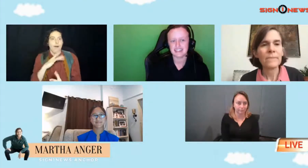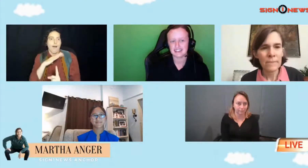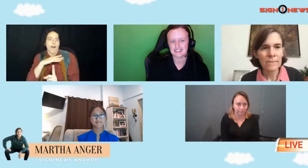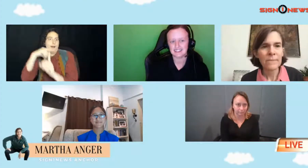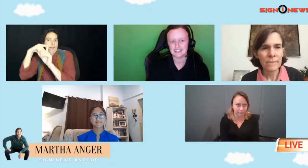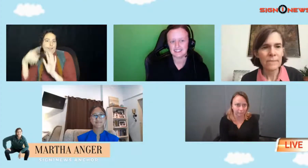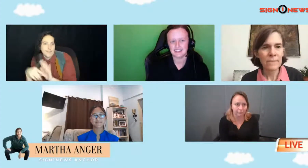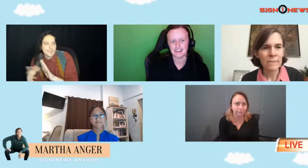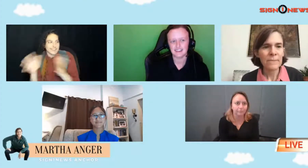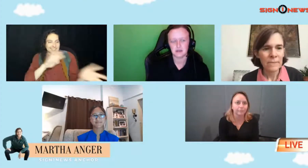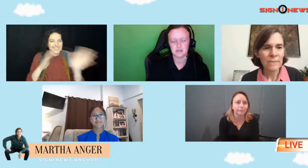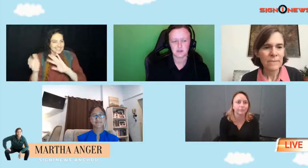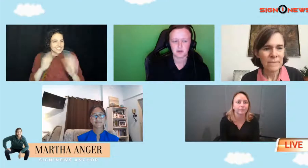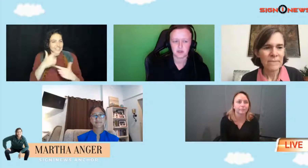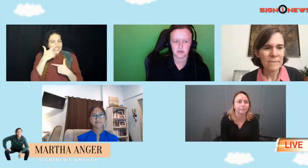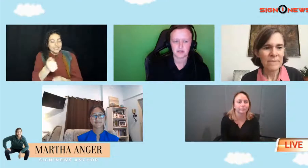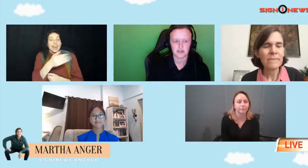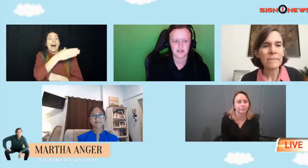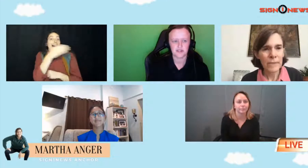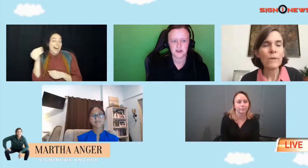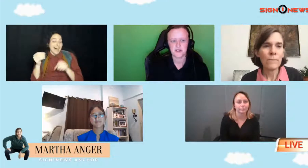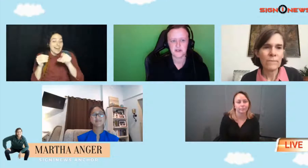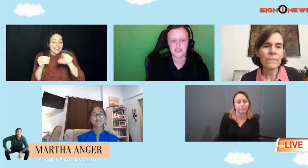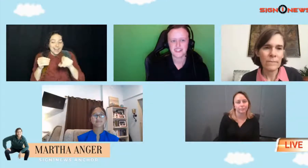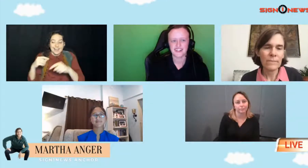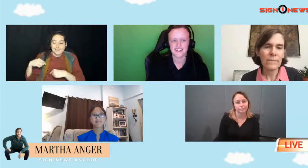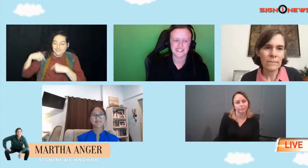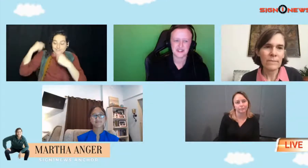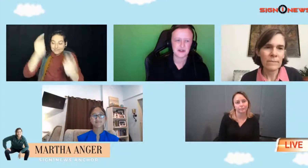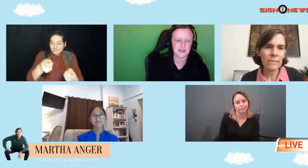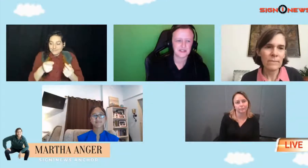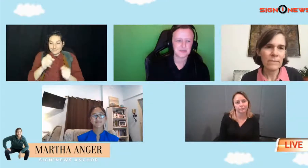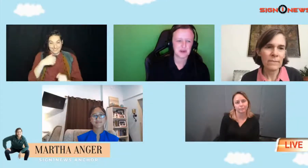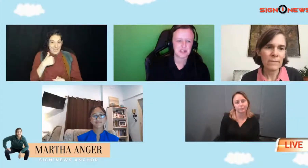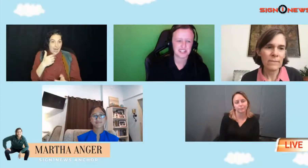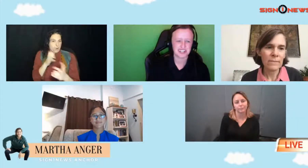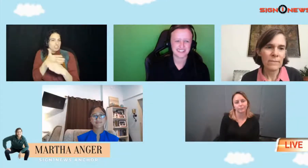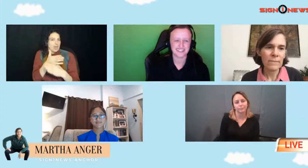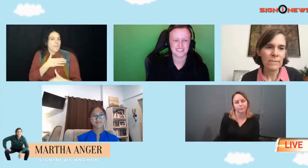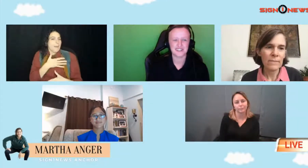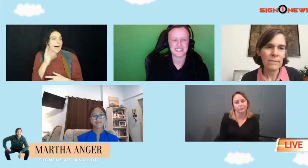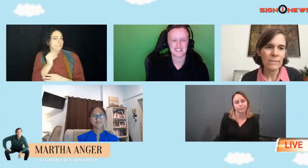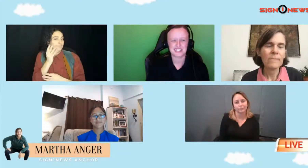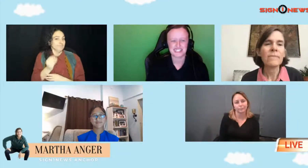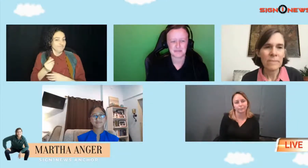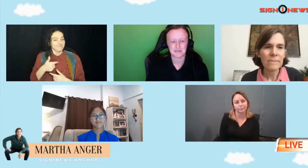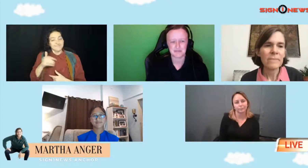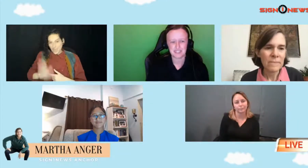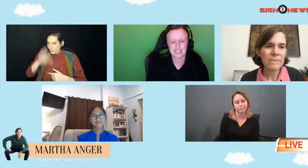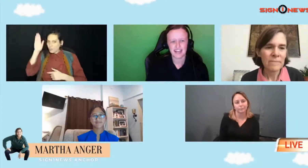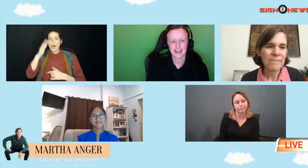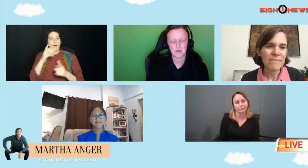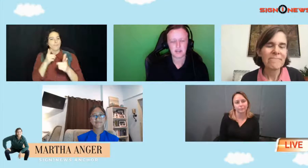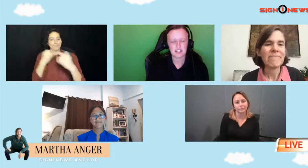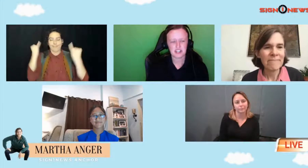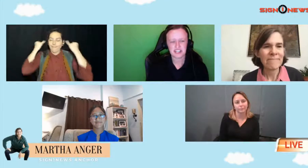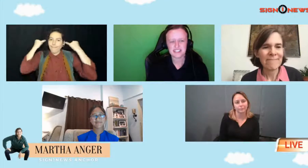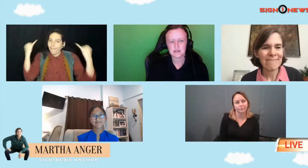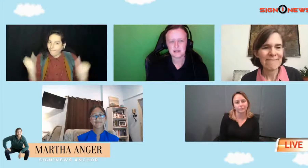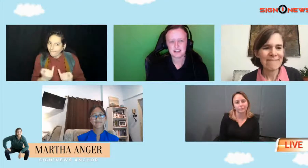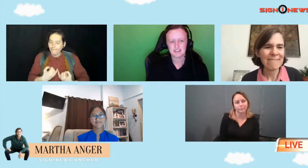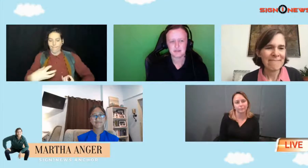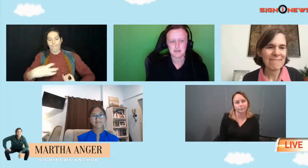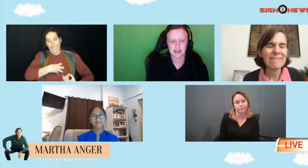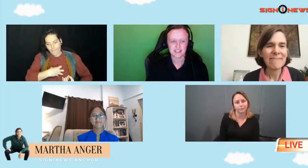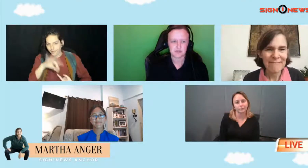stay connected and not be so alone. So there is always those pros and cons there. So it's interesting. I wanted to share a